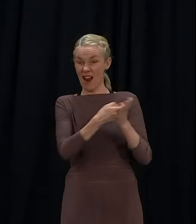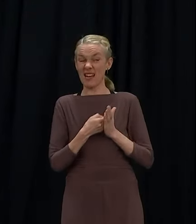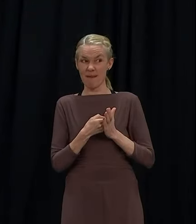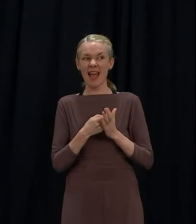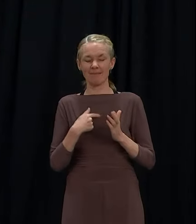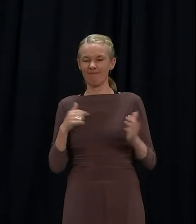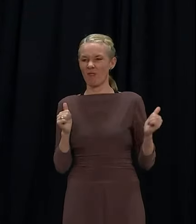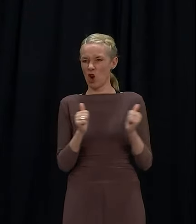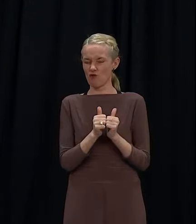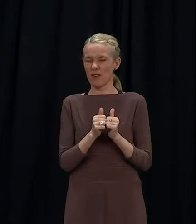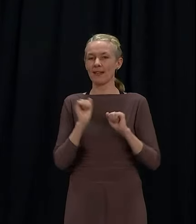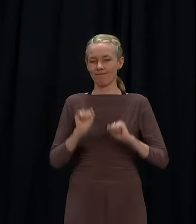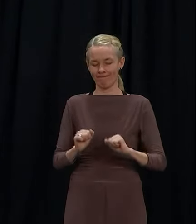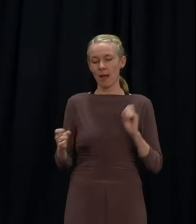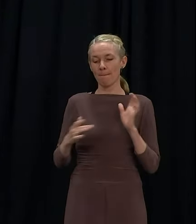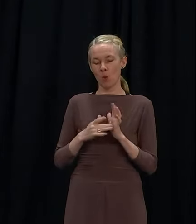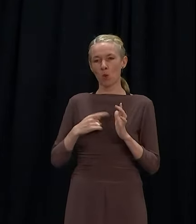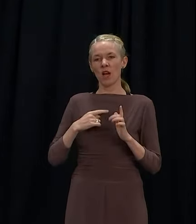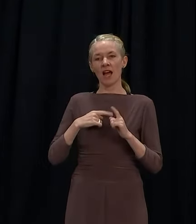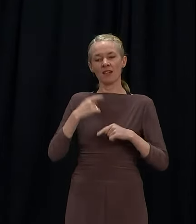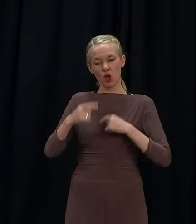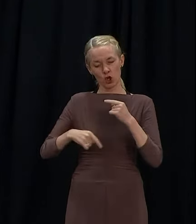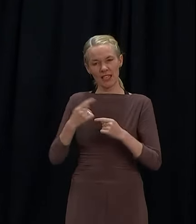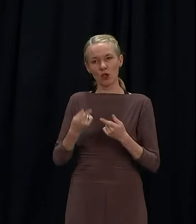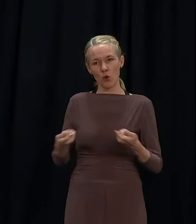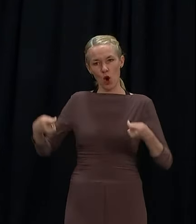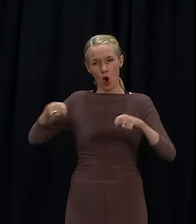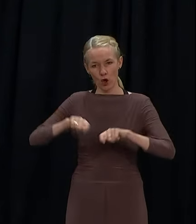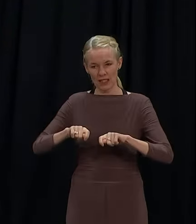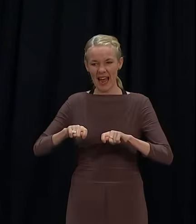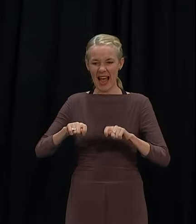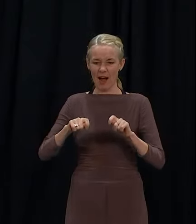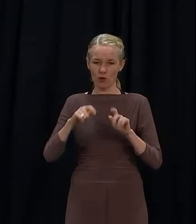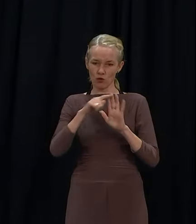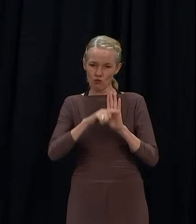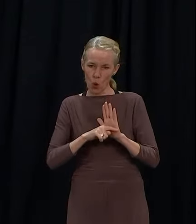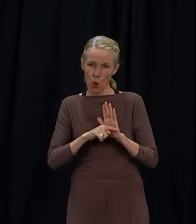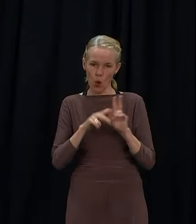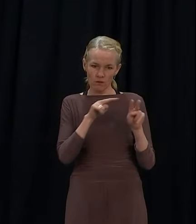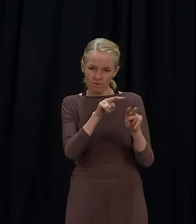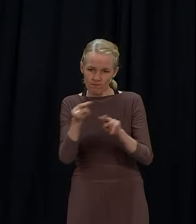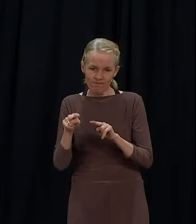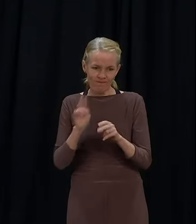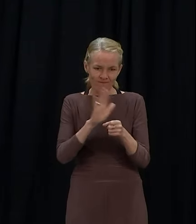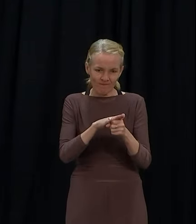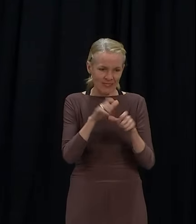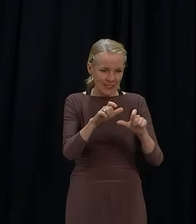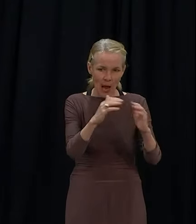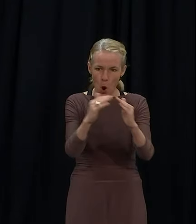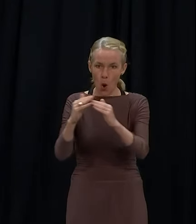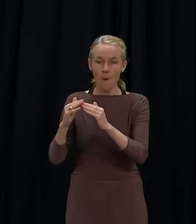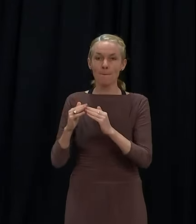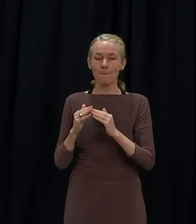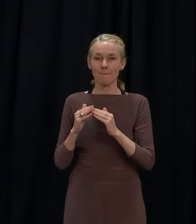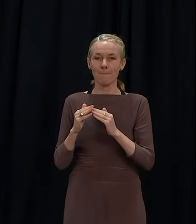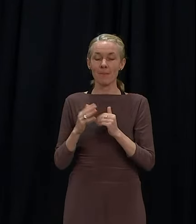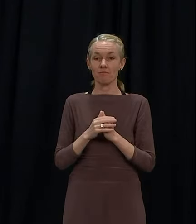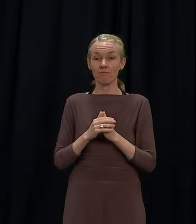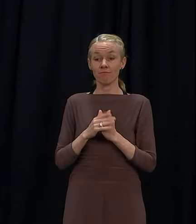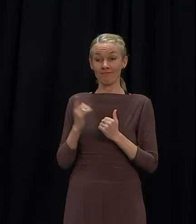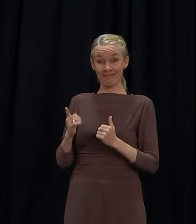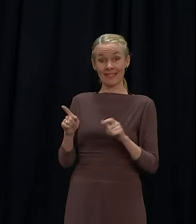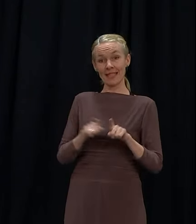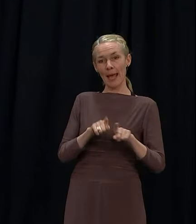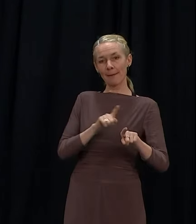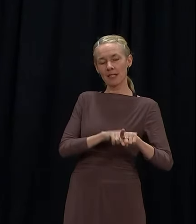agree. Elimination means continuing to stamp out COVID wherever it emerges, and all the while ramping up our